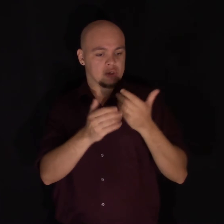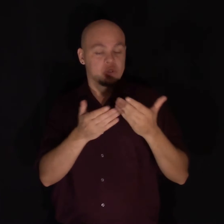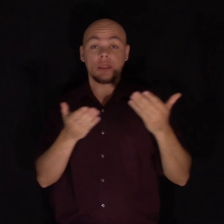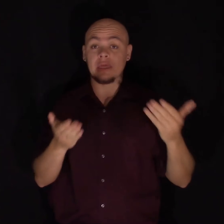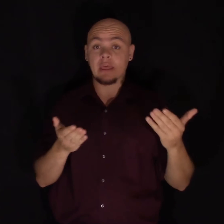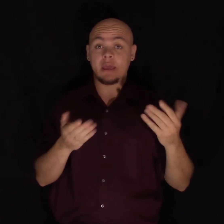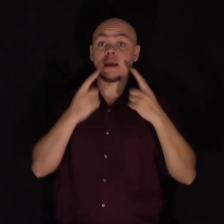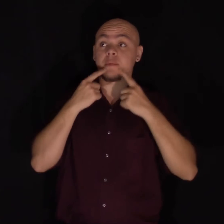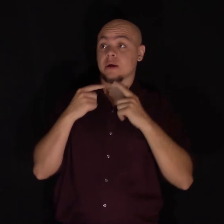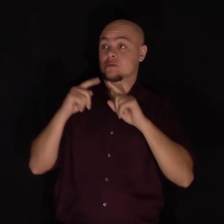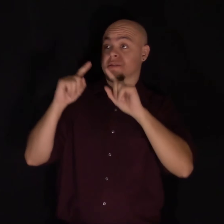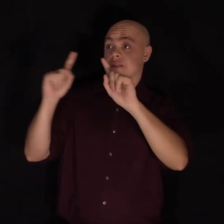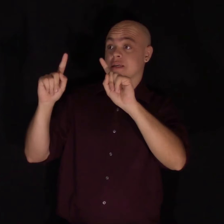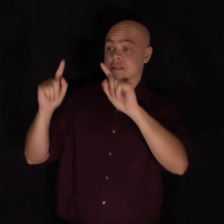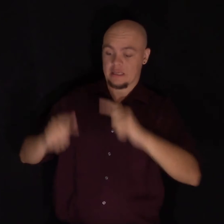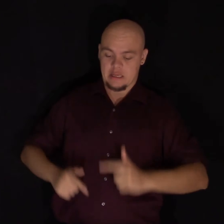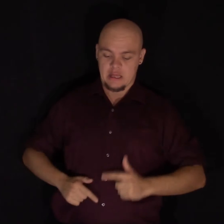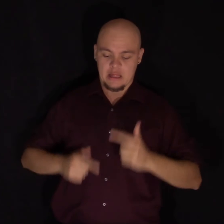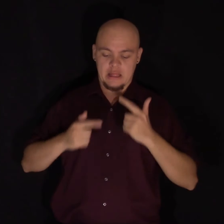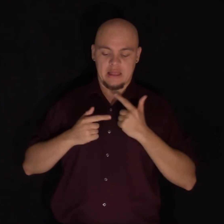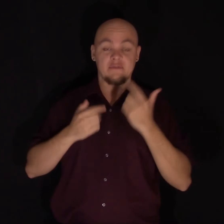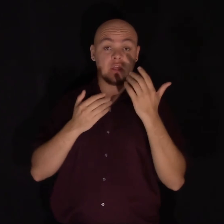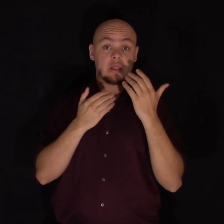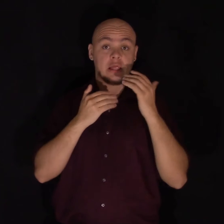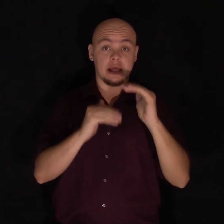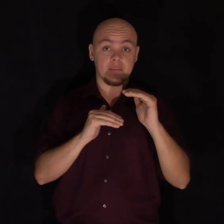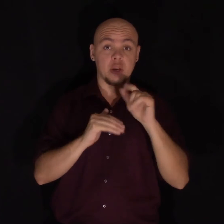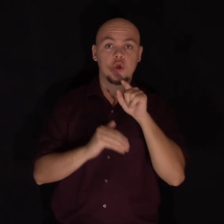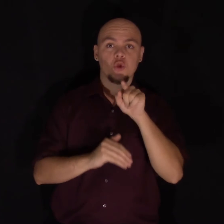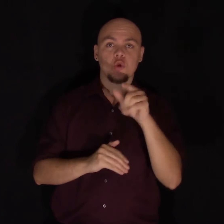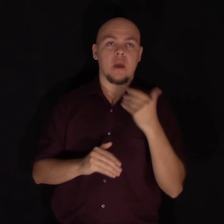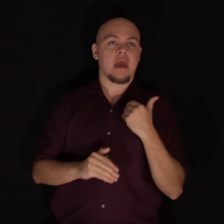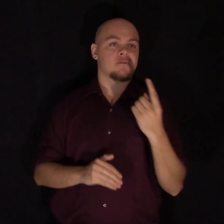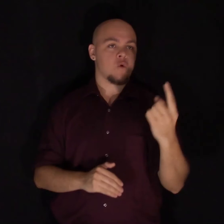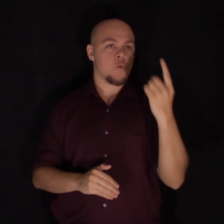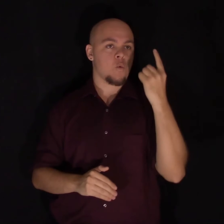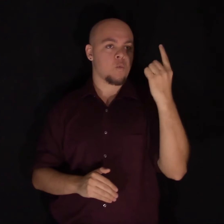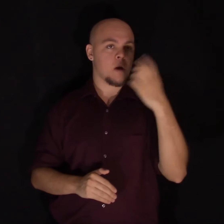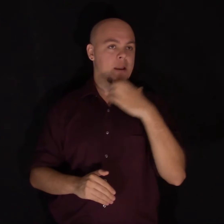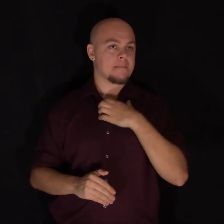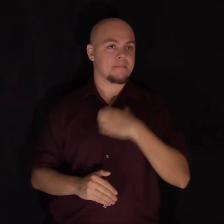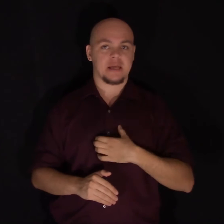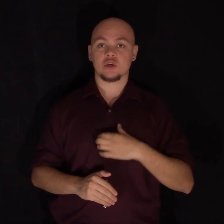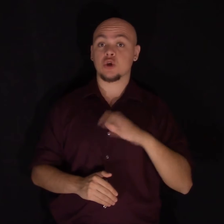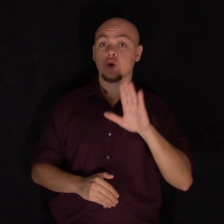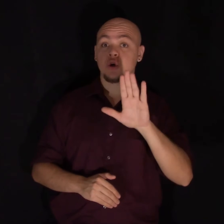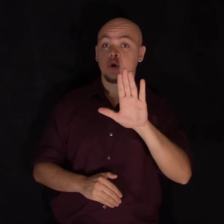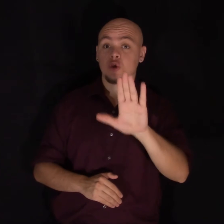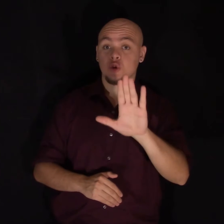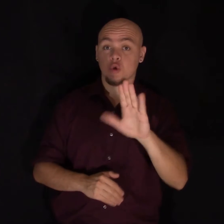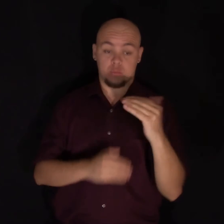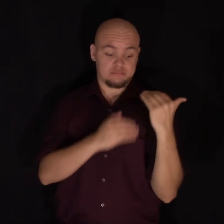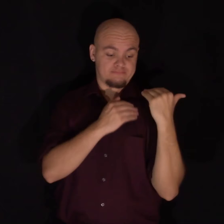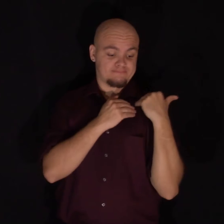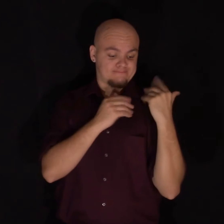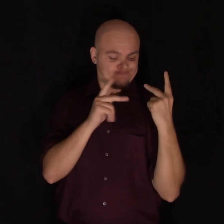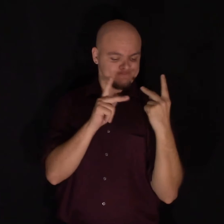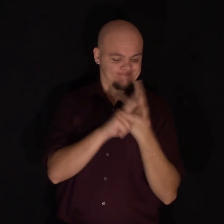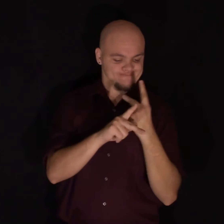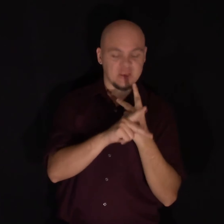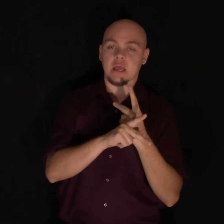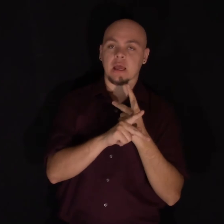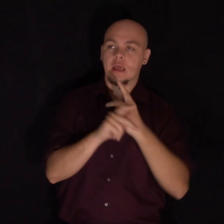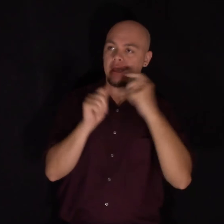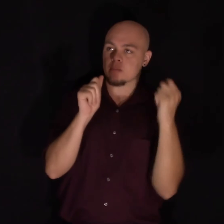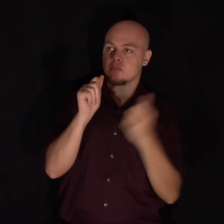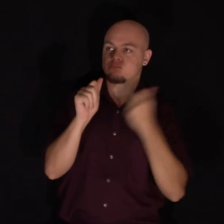success and life in general. And it's that you have one singular passion, and your job is to find it and to pursue